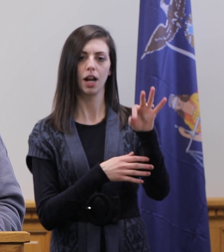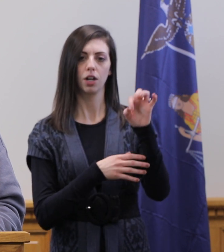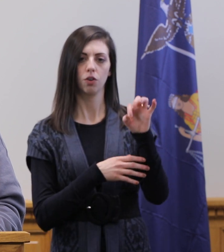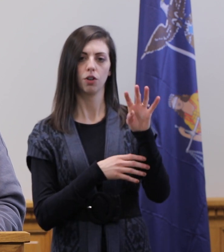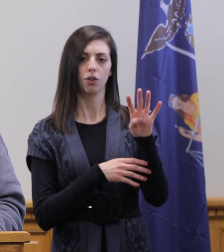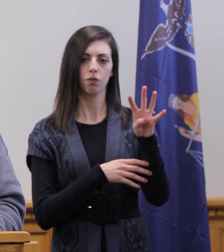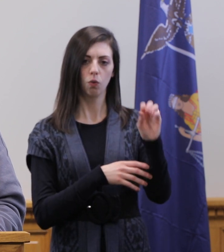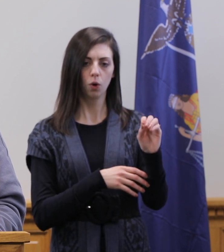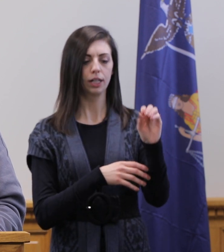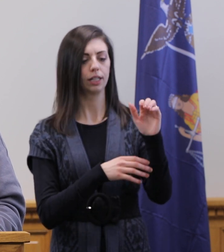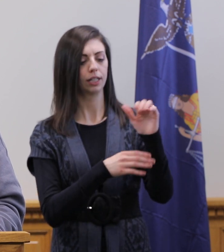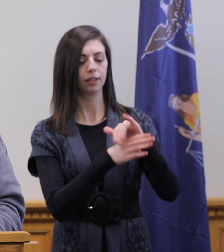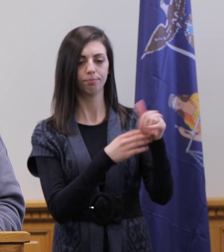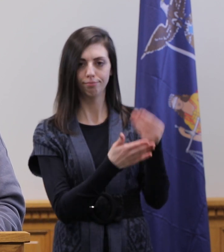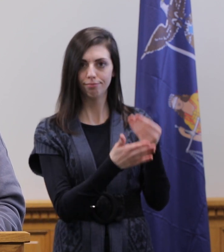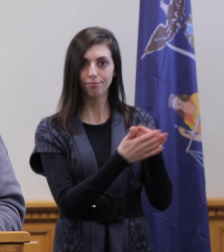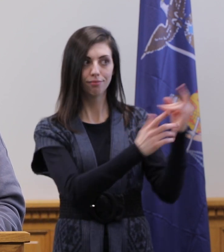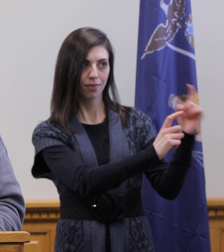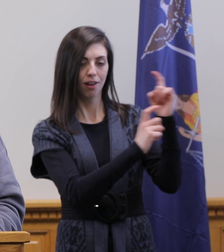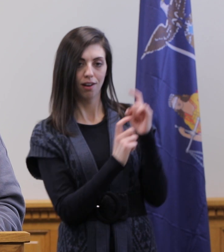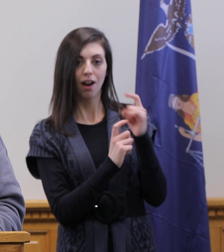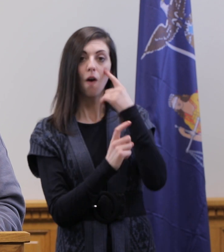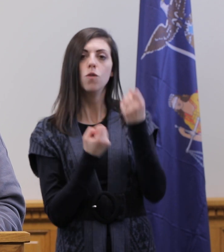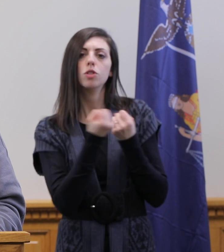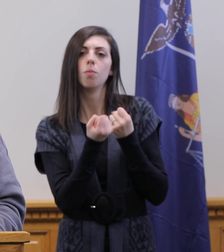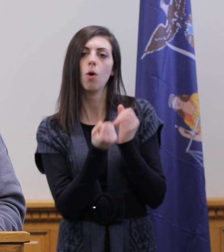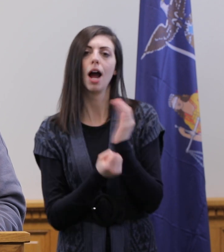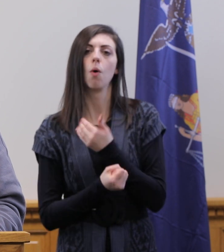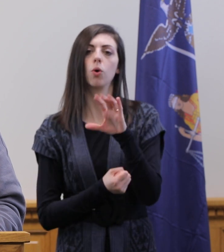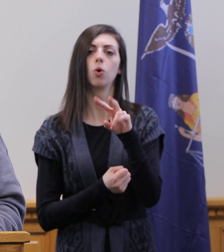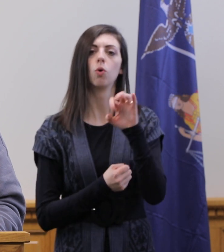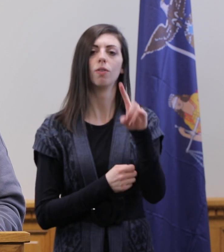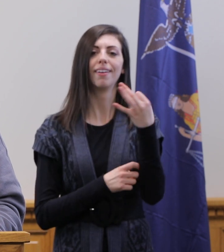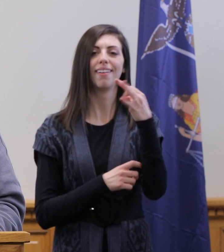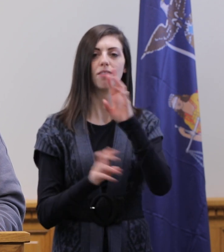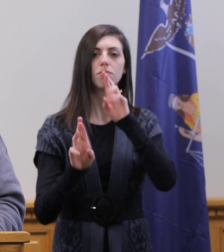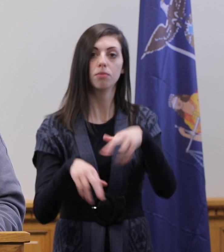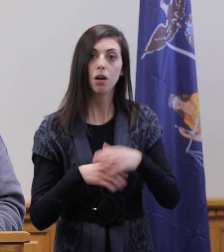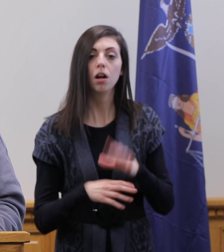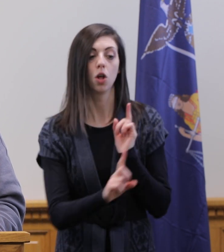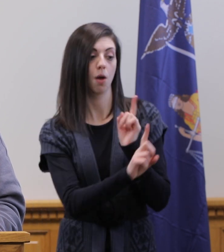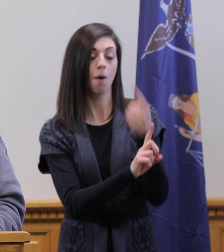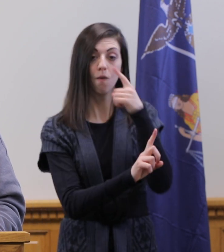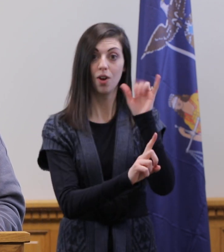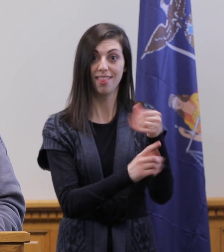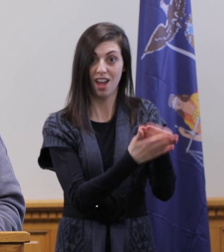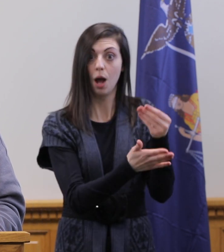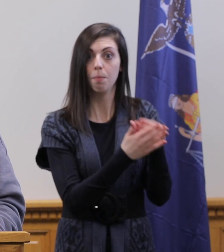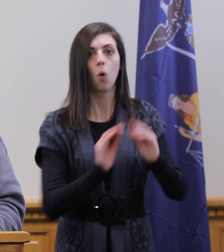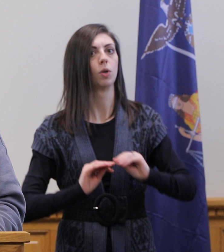$304,948 grant to support the county's COVID-19 response measures. The purpose of the grant, which was clearly stated